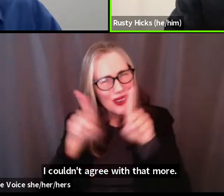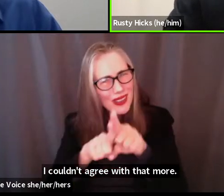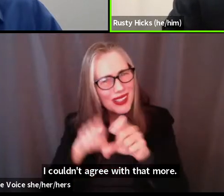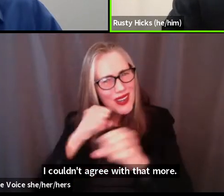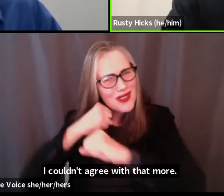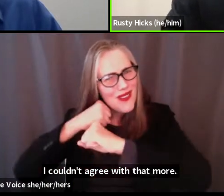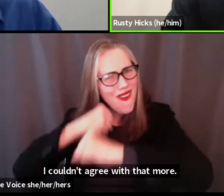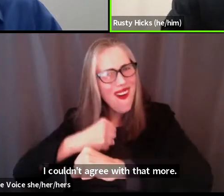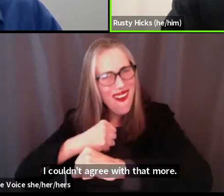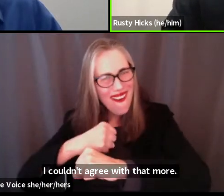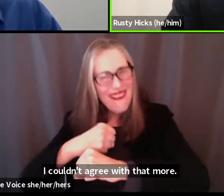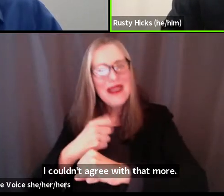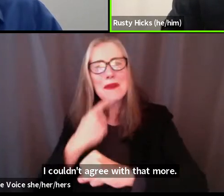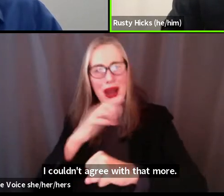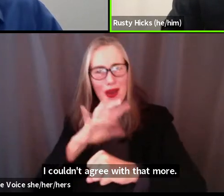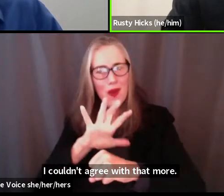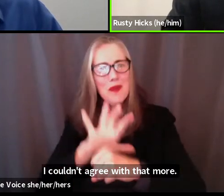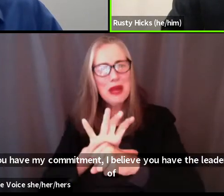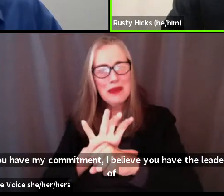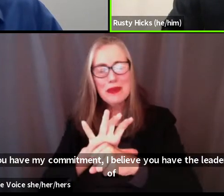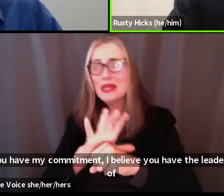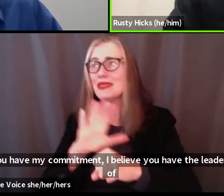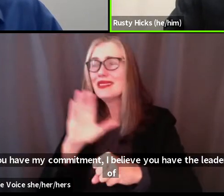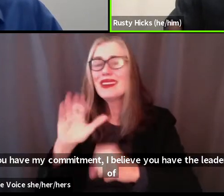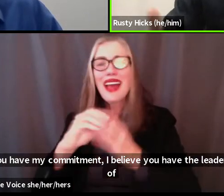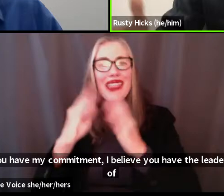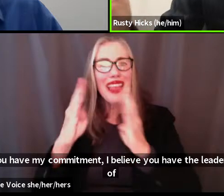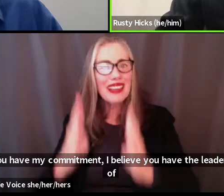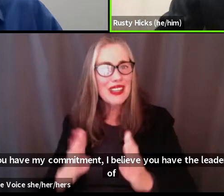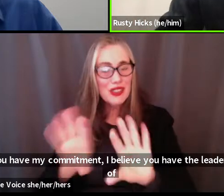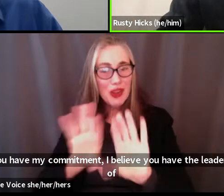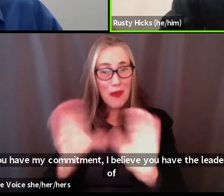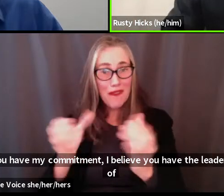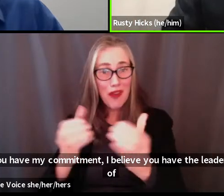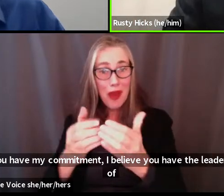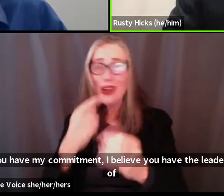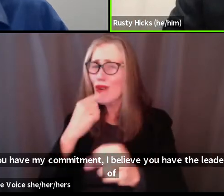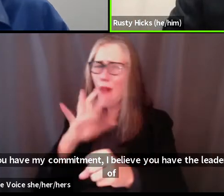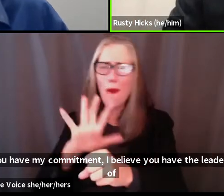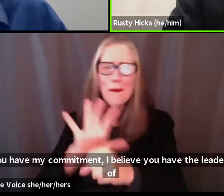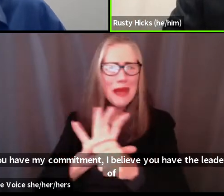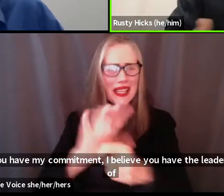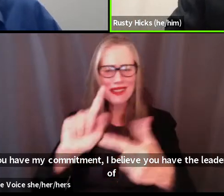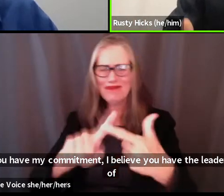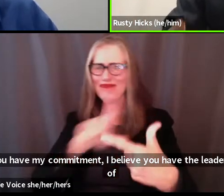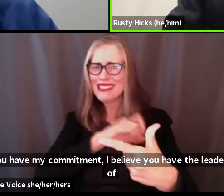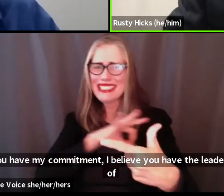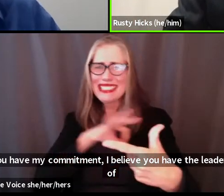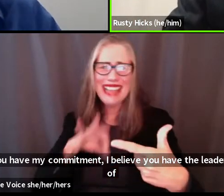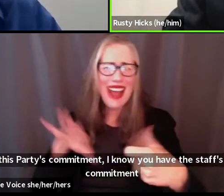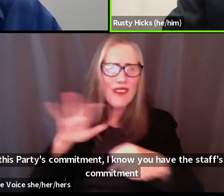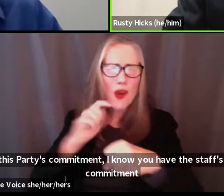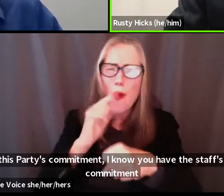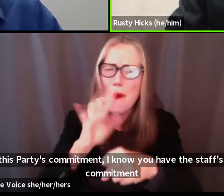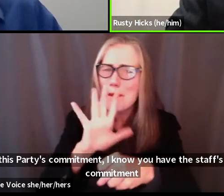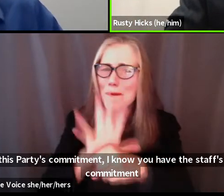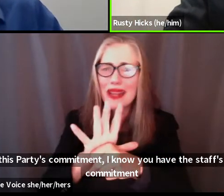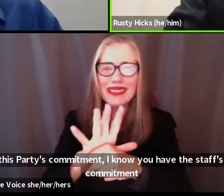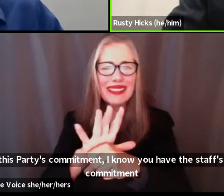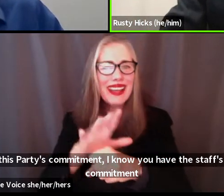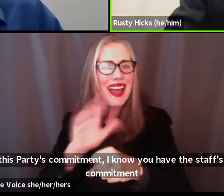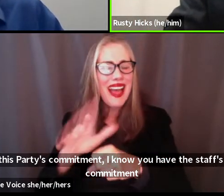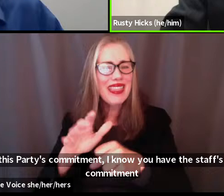have the leadership of this party's commitment. I know you have the staff's commitment to follow the guidance and